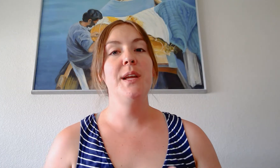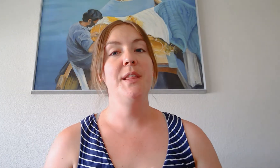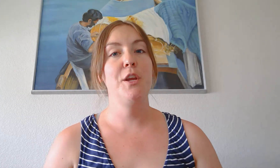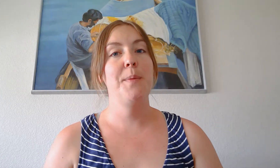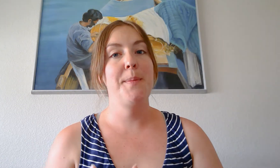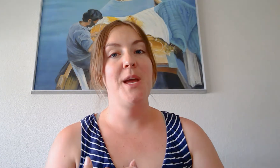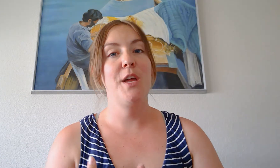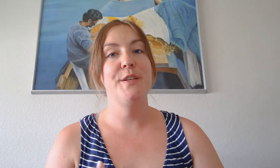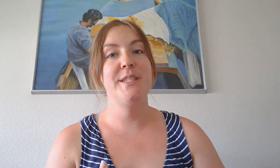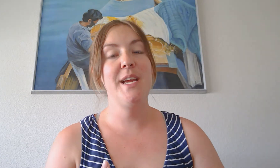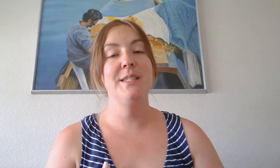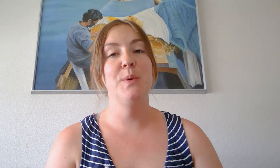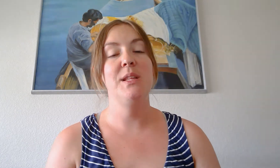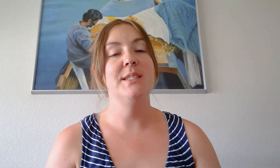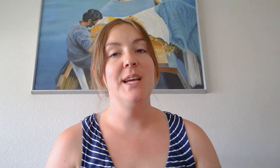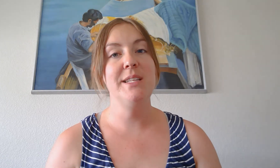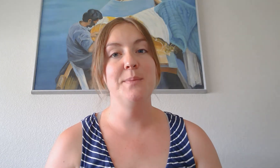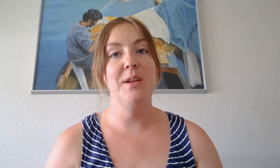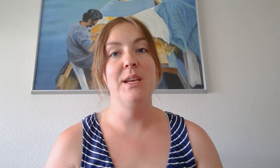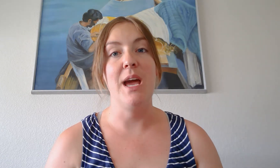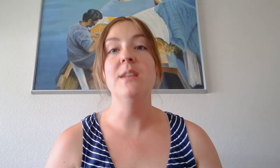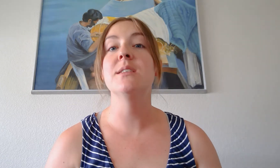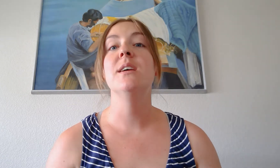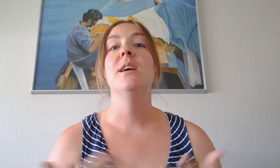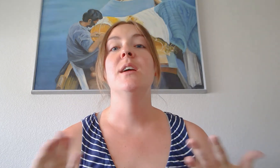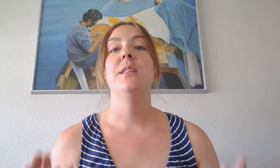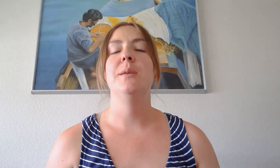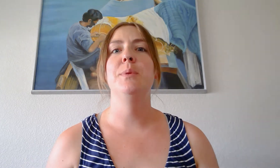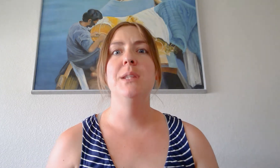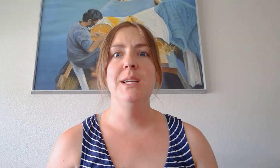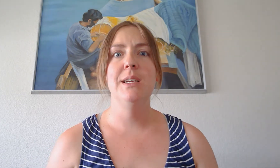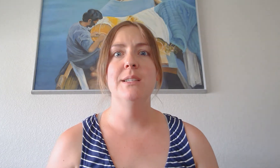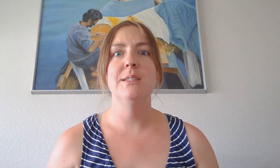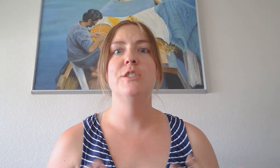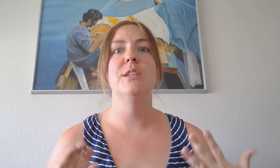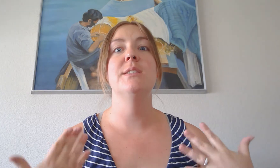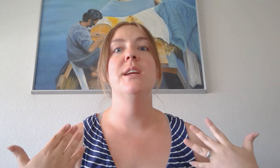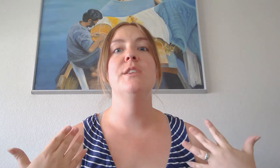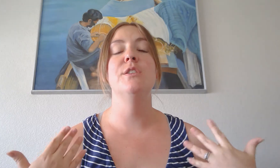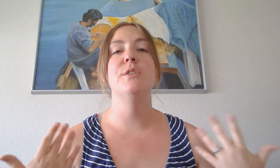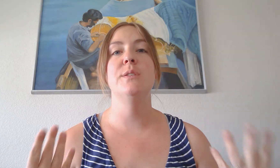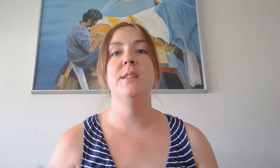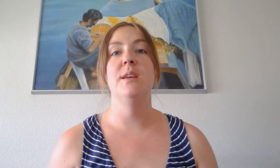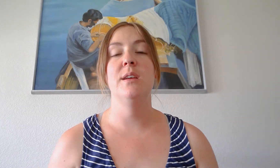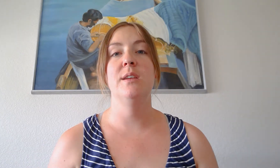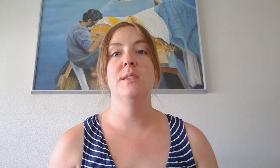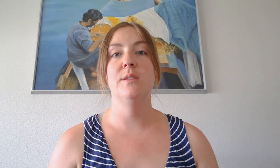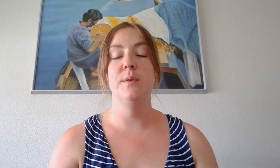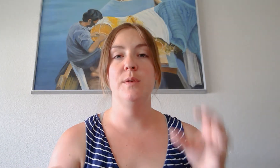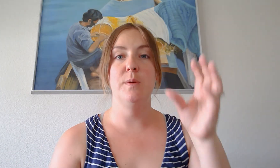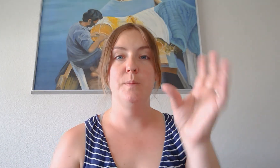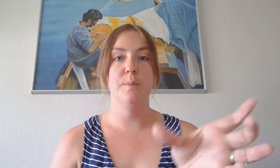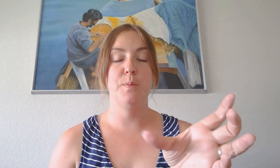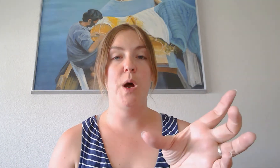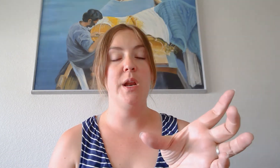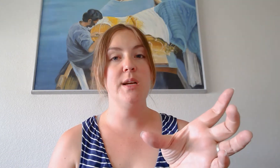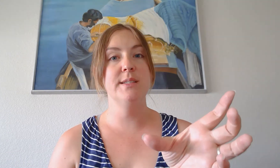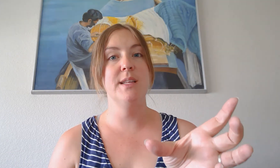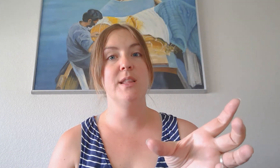that your baby understands what these signs mean yet, then please just introduce the products that they